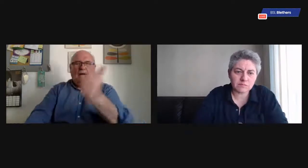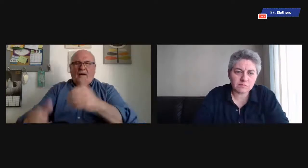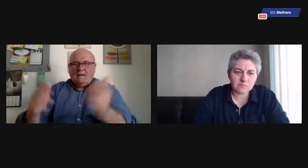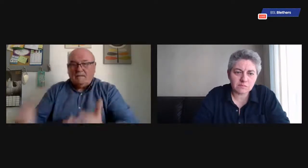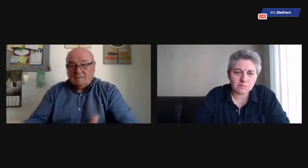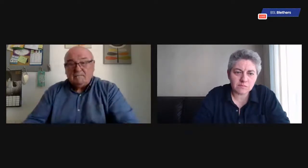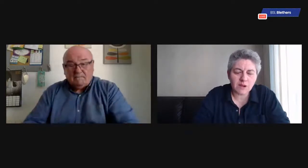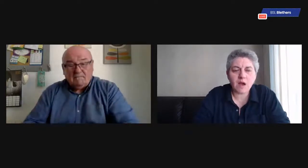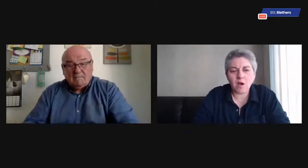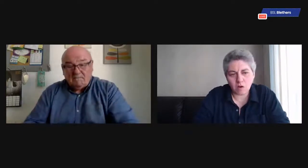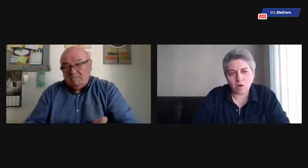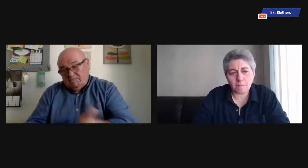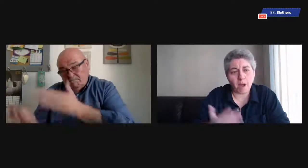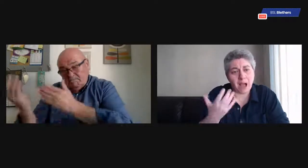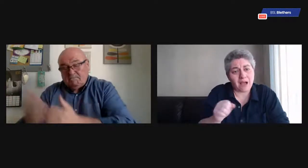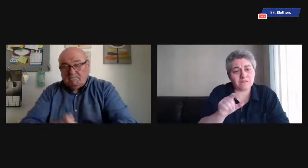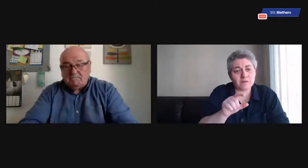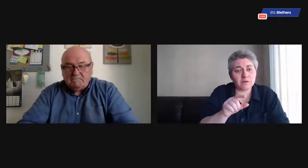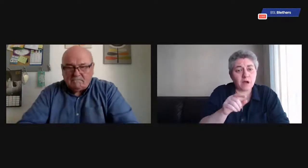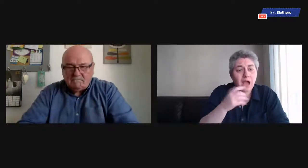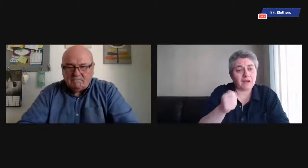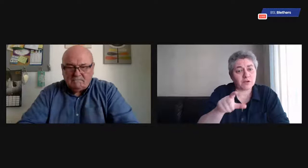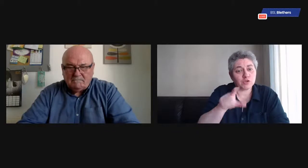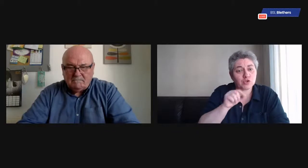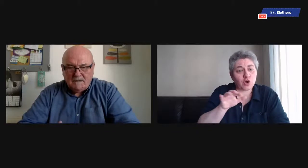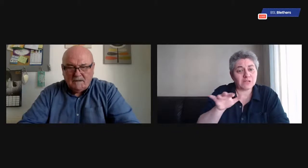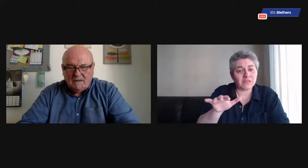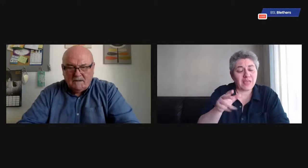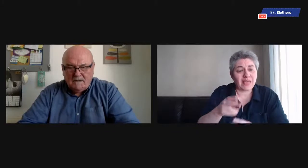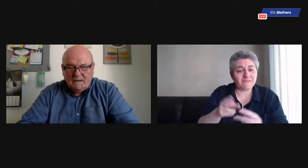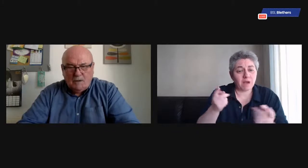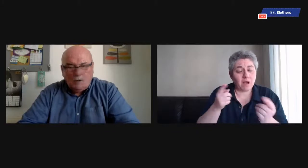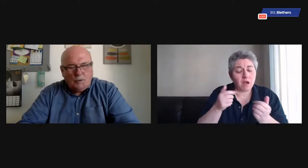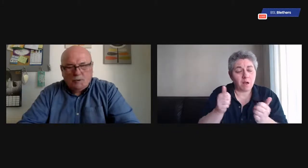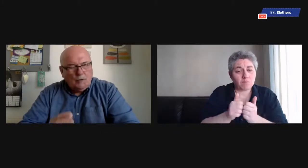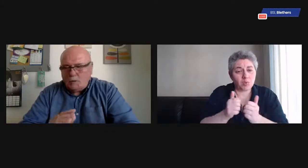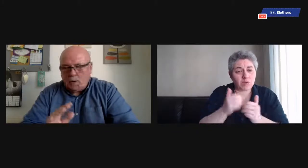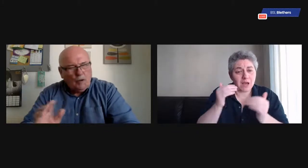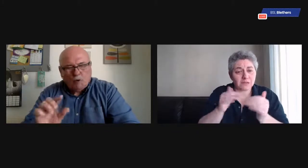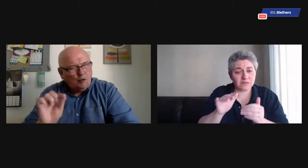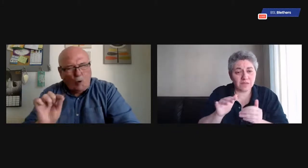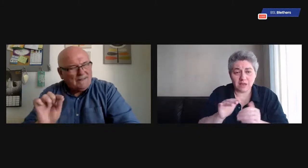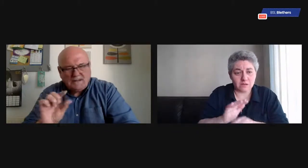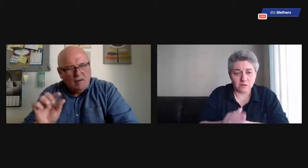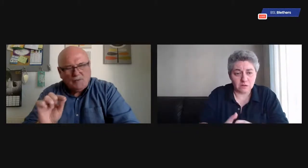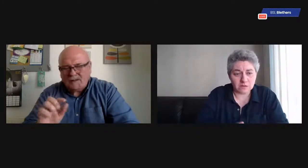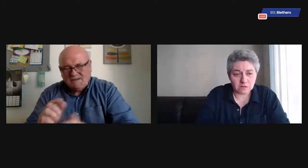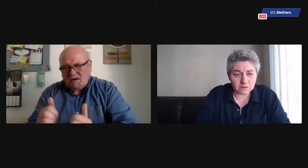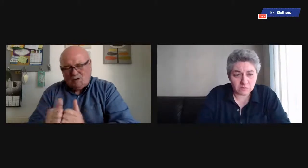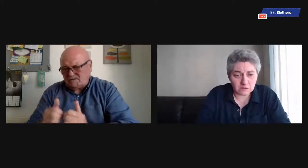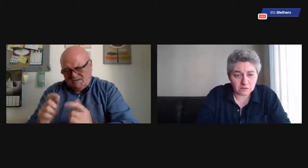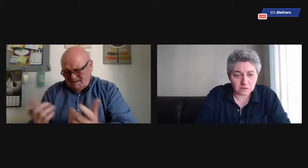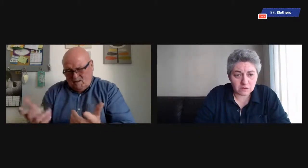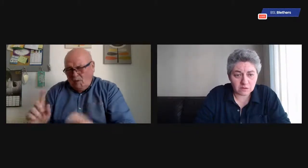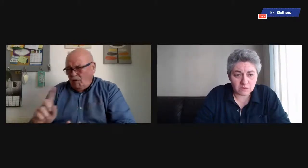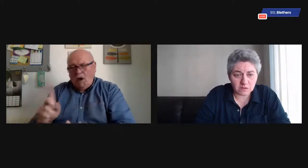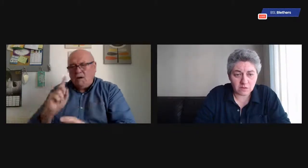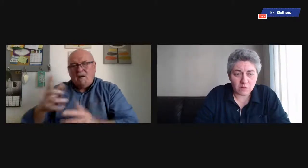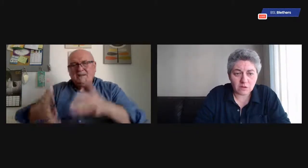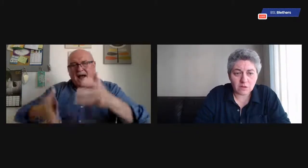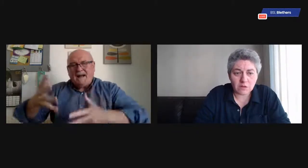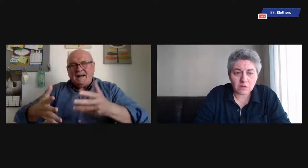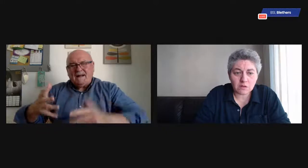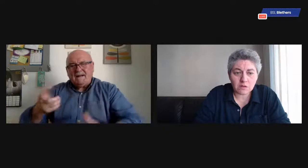And the police will just do this automatically, and then when we arrive, we would see whether it was appropriate or not. Yeah, it's